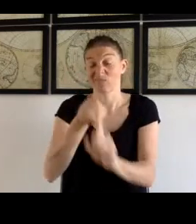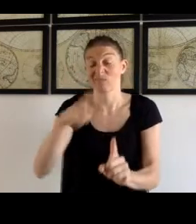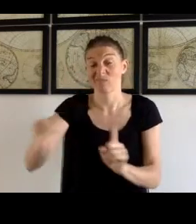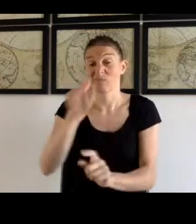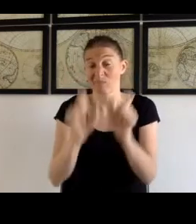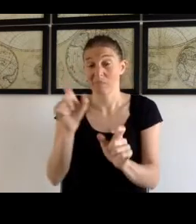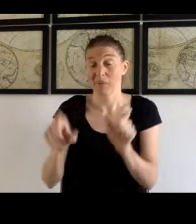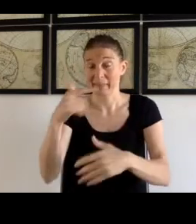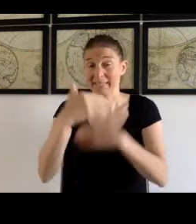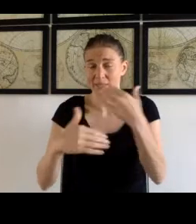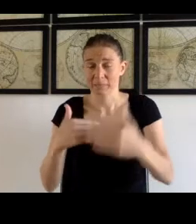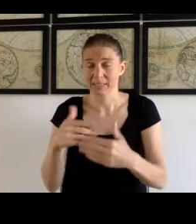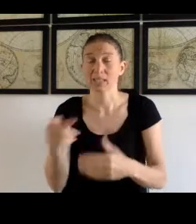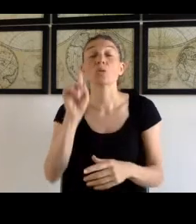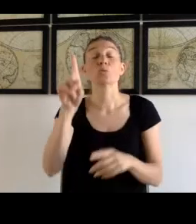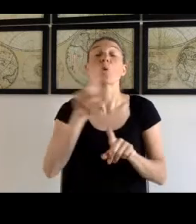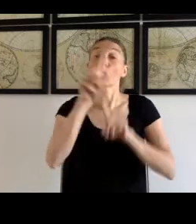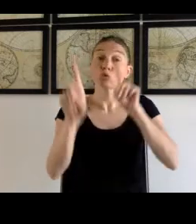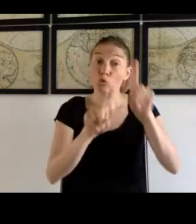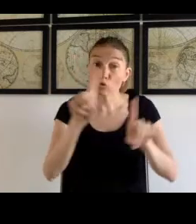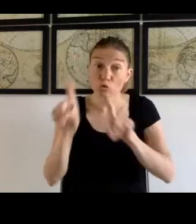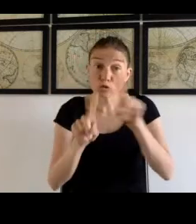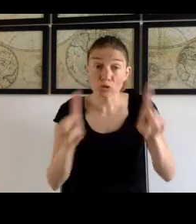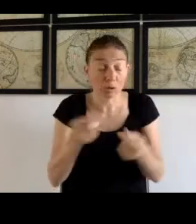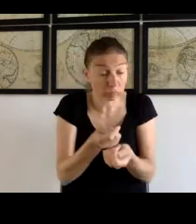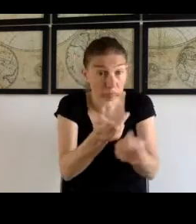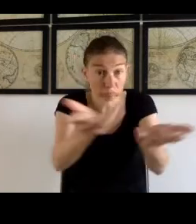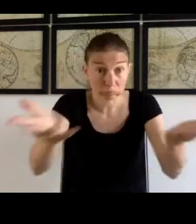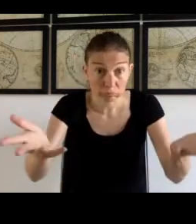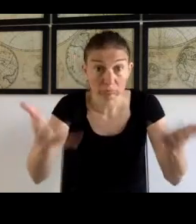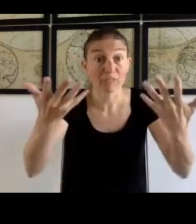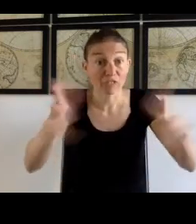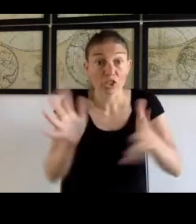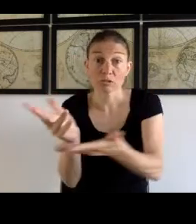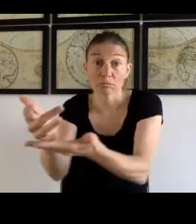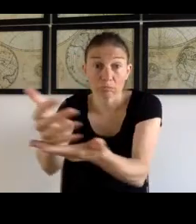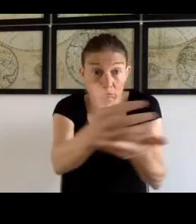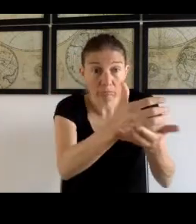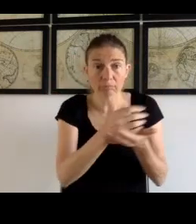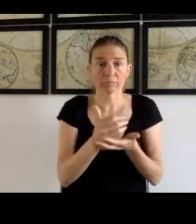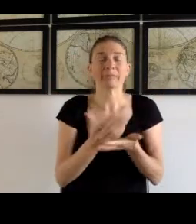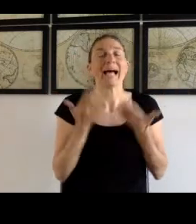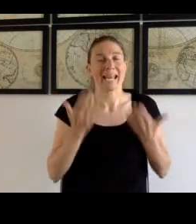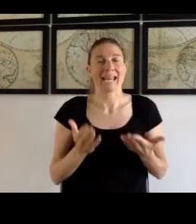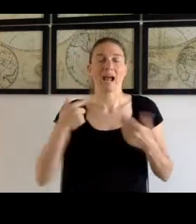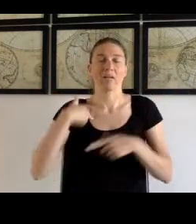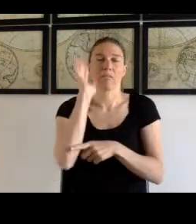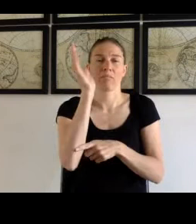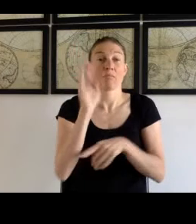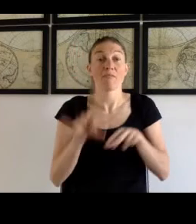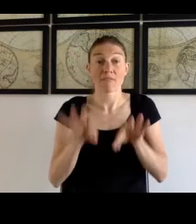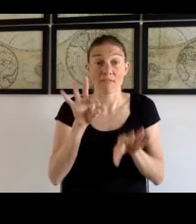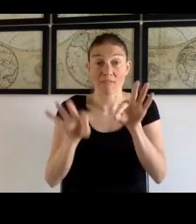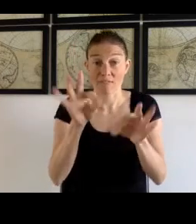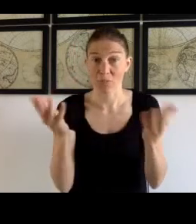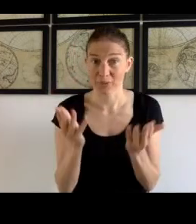that survey that our members filled in, and their members also. Next slide, please.